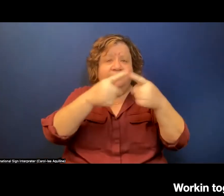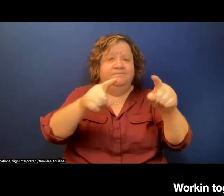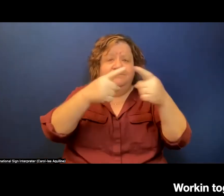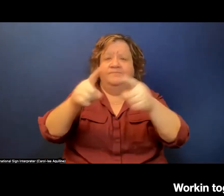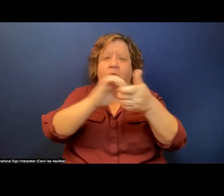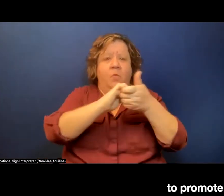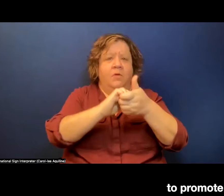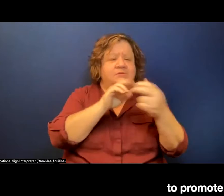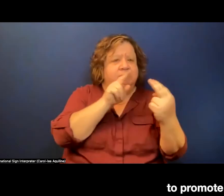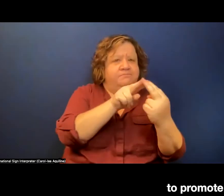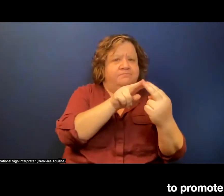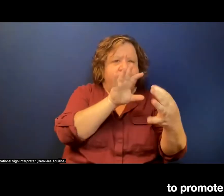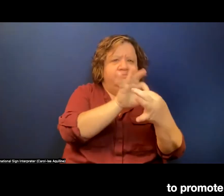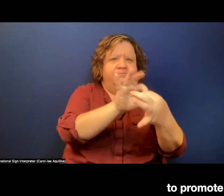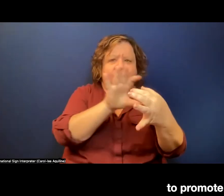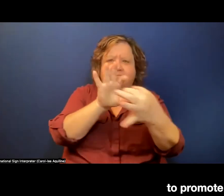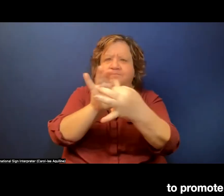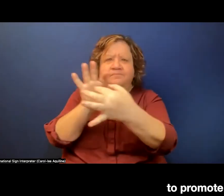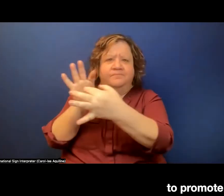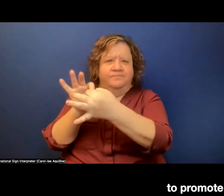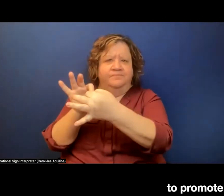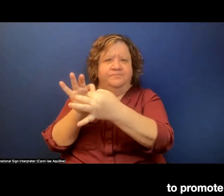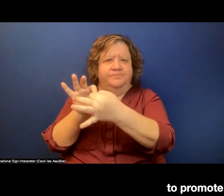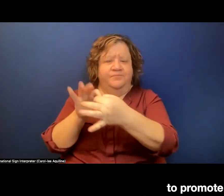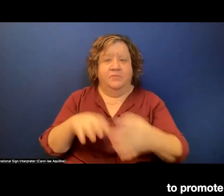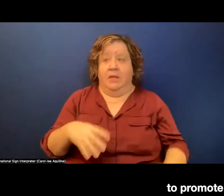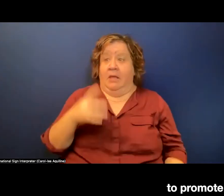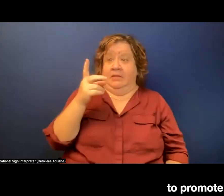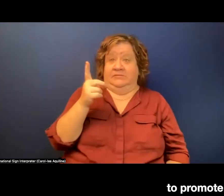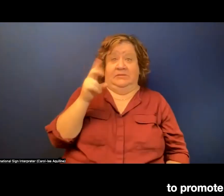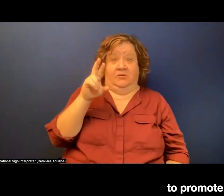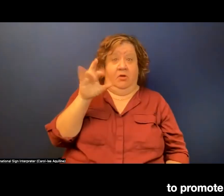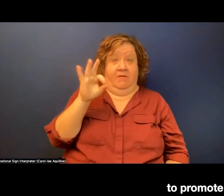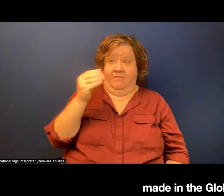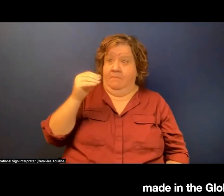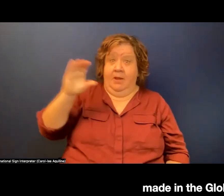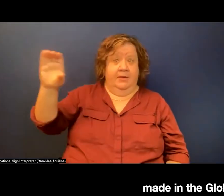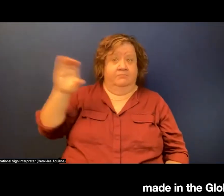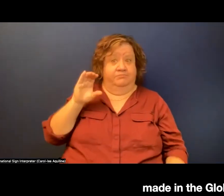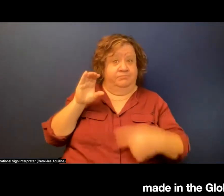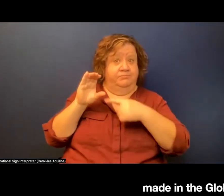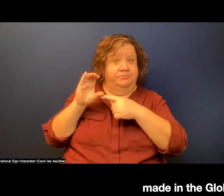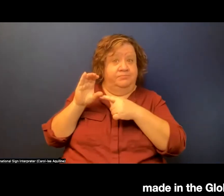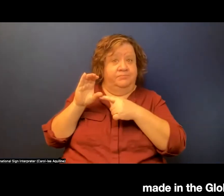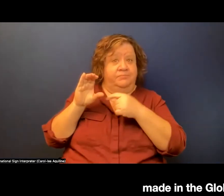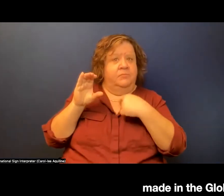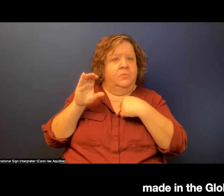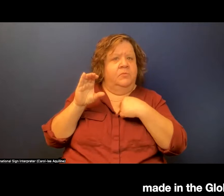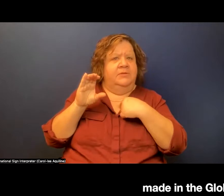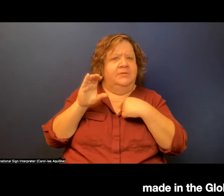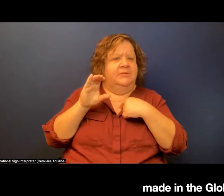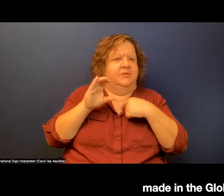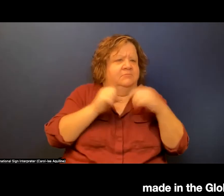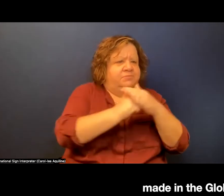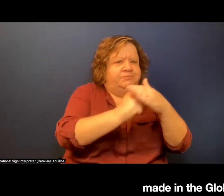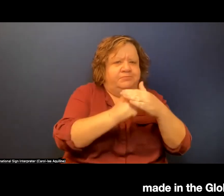Disability Rights Fund to promote implementation of Bangladesh government commitment made in the Global Disability